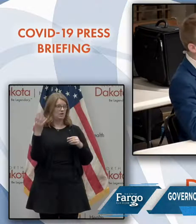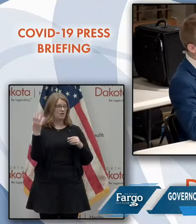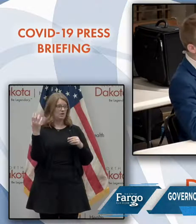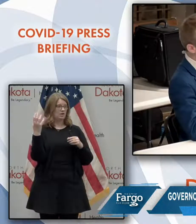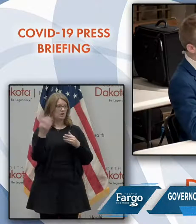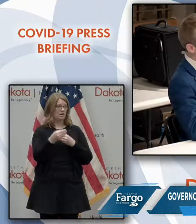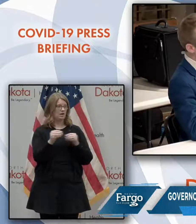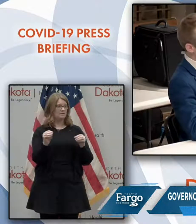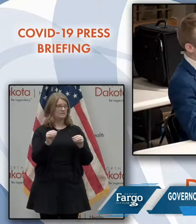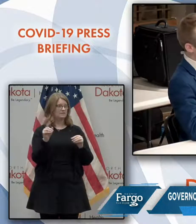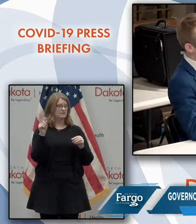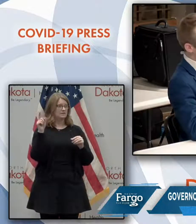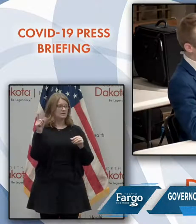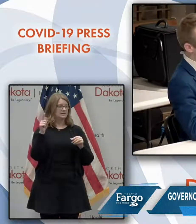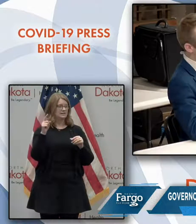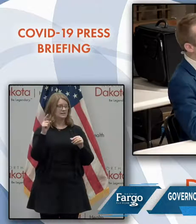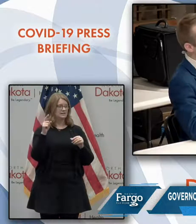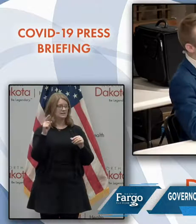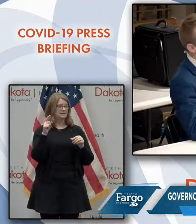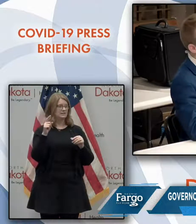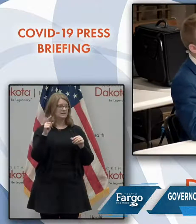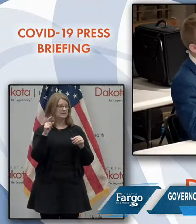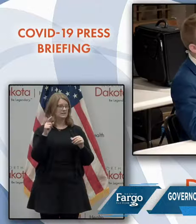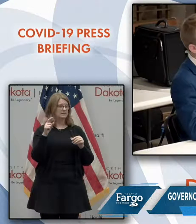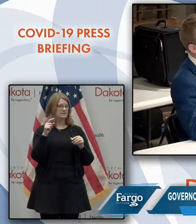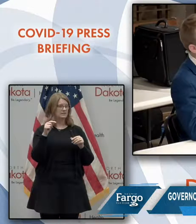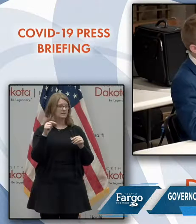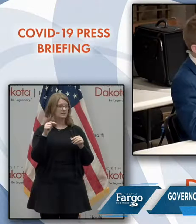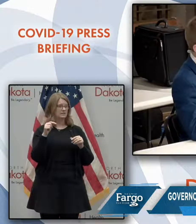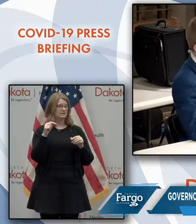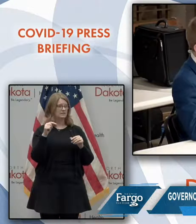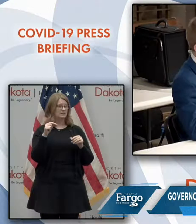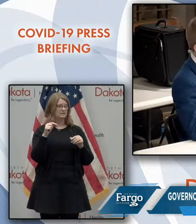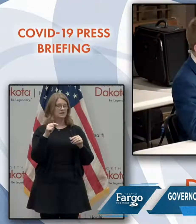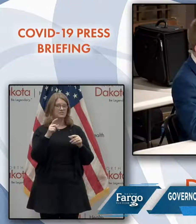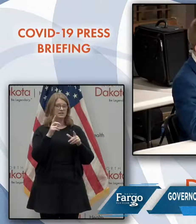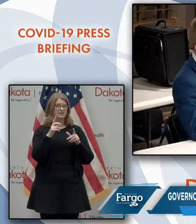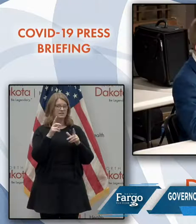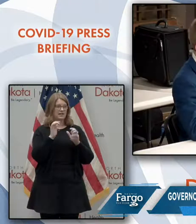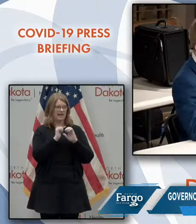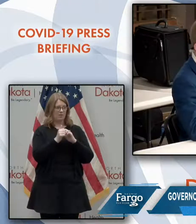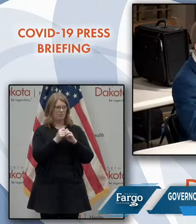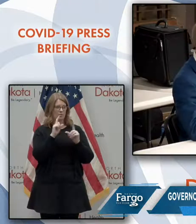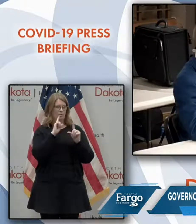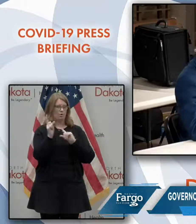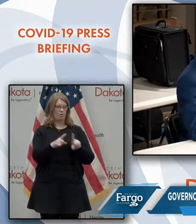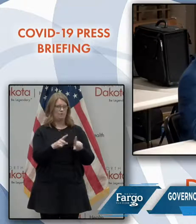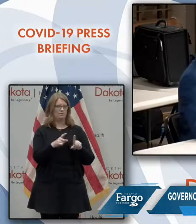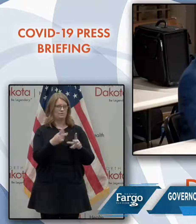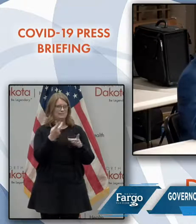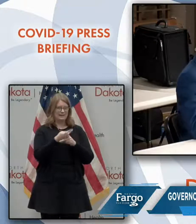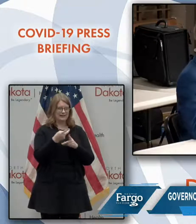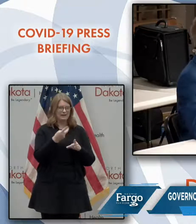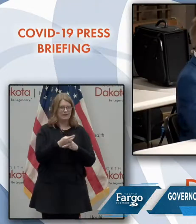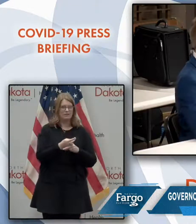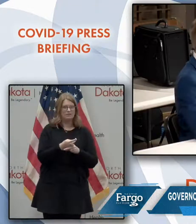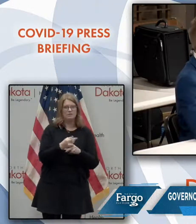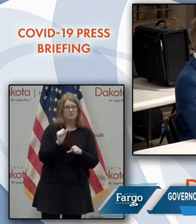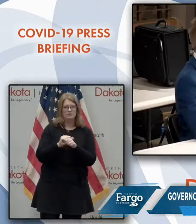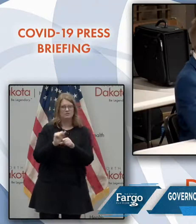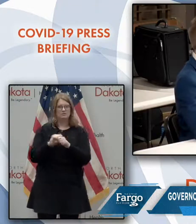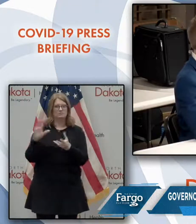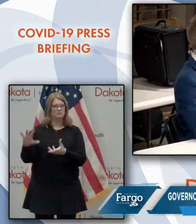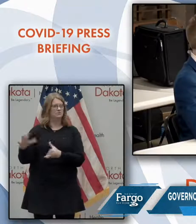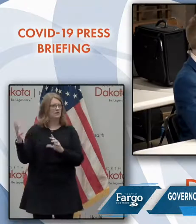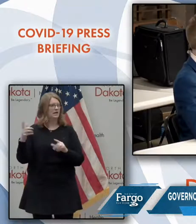handling of the order it made the job untenable. And there were also emails that came out amongst legislative